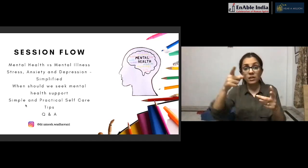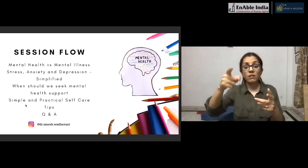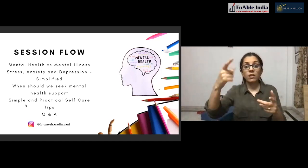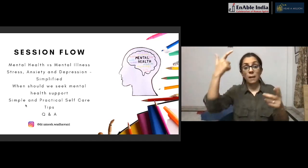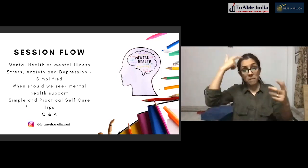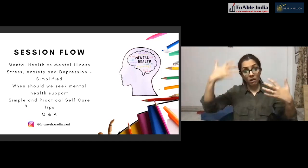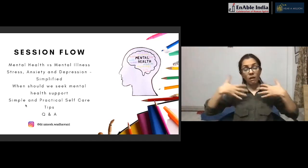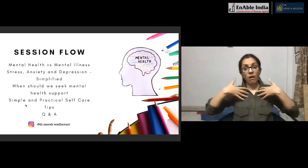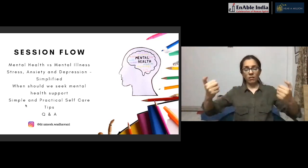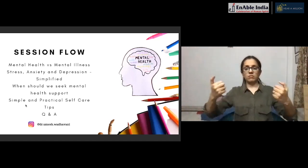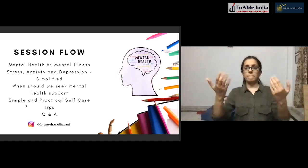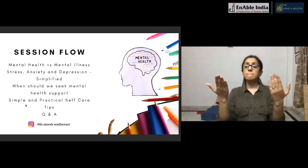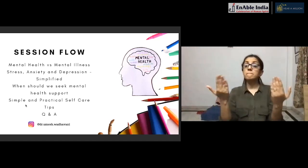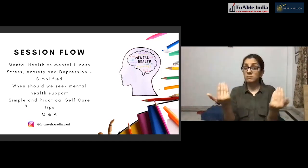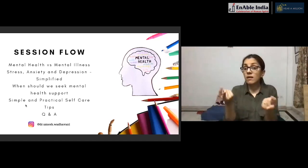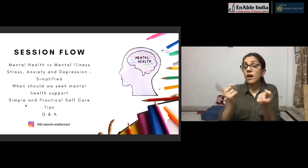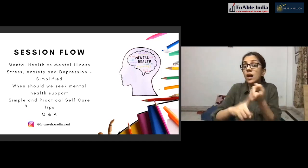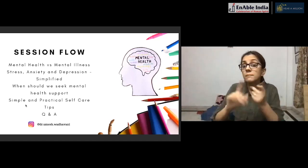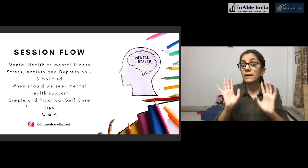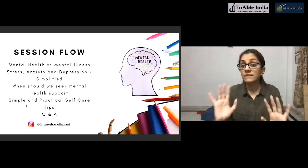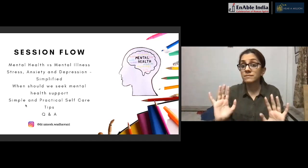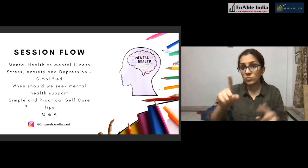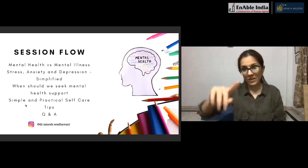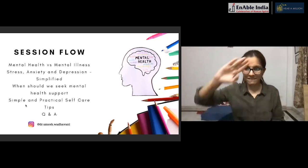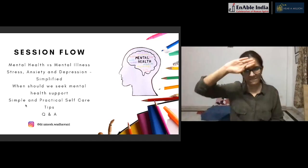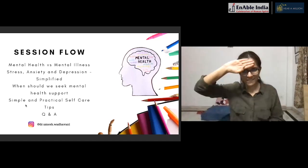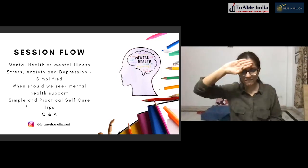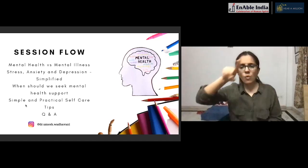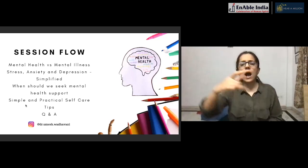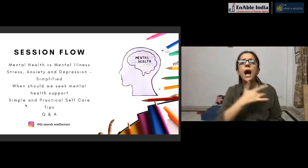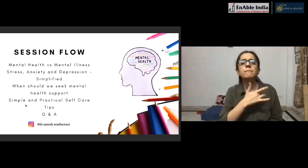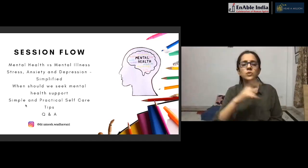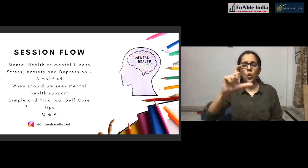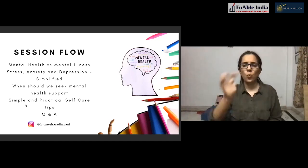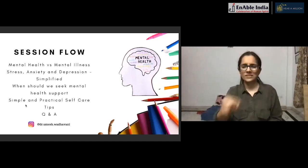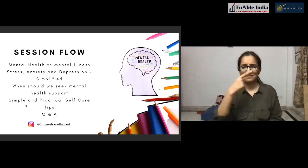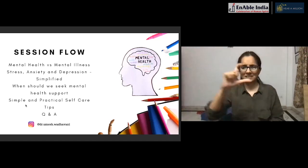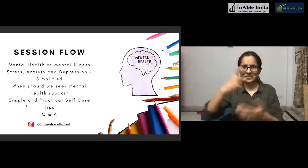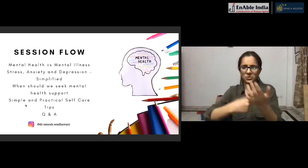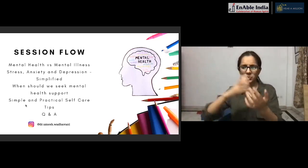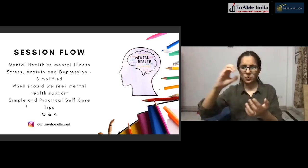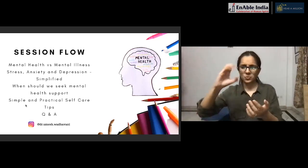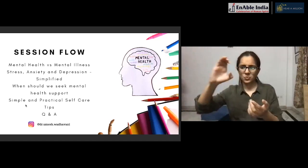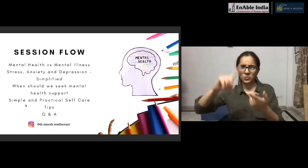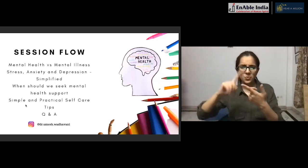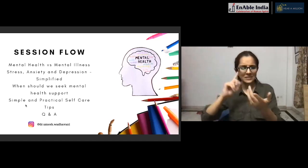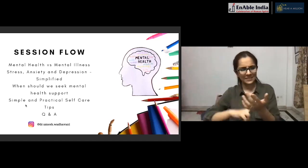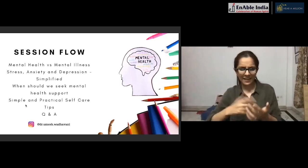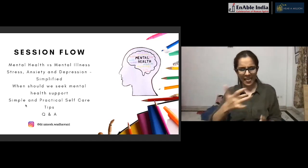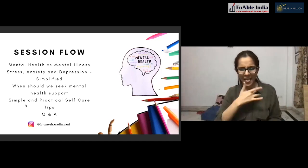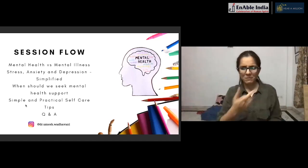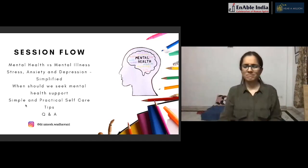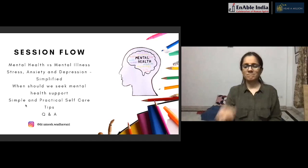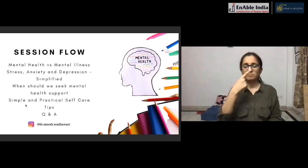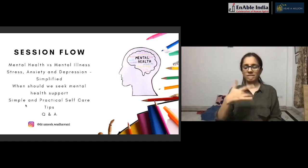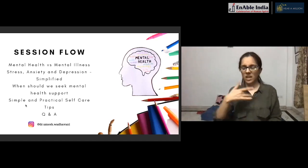mental health condition. Okay, but if you have fever, you take kerosene or some sort of paracetamol right at home. You